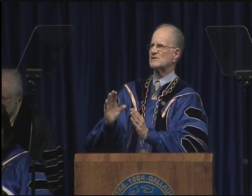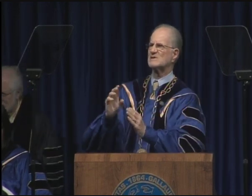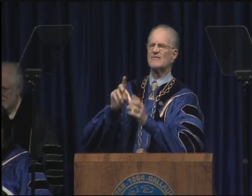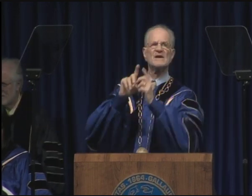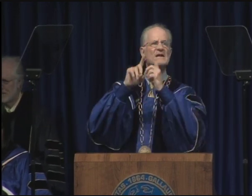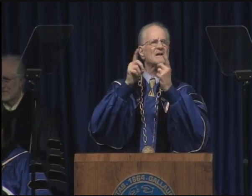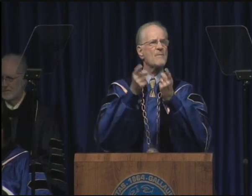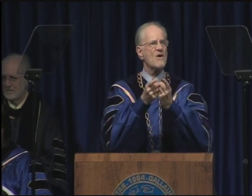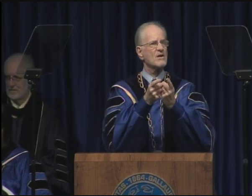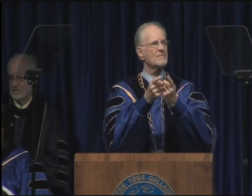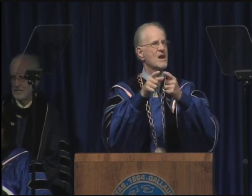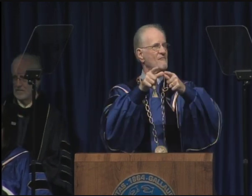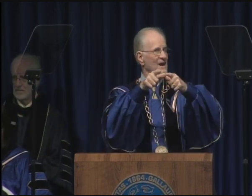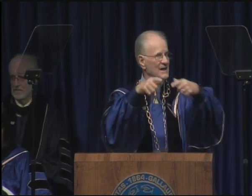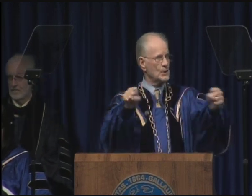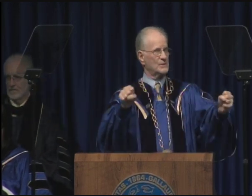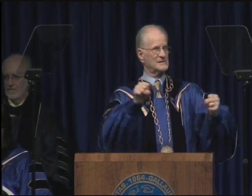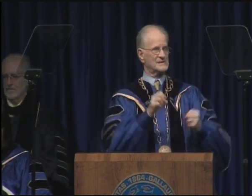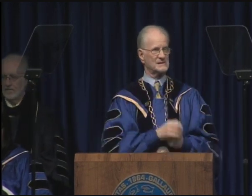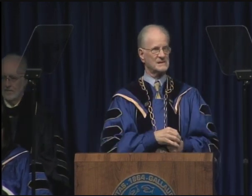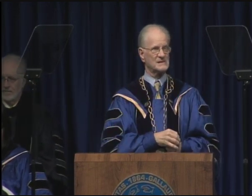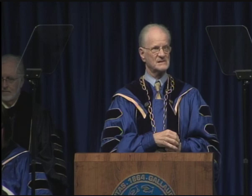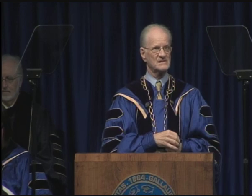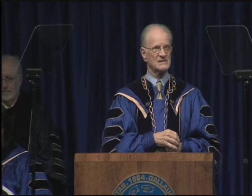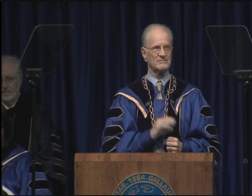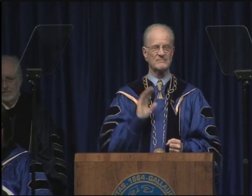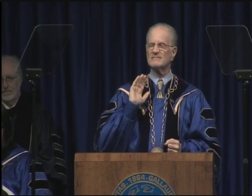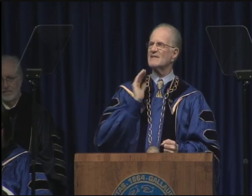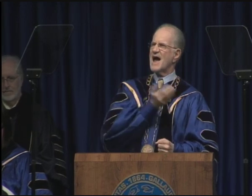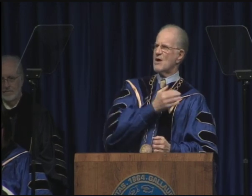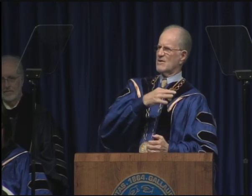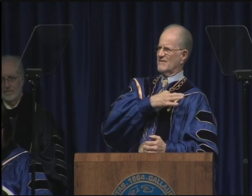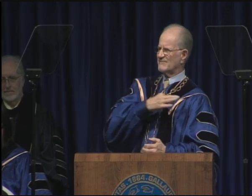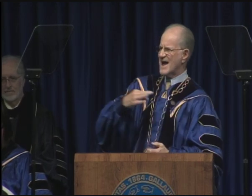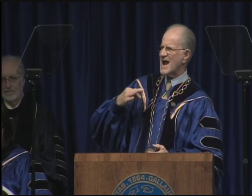Dr. Mather is also the associate professor in the Department of Linguistics.